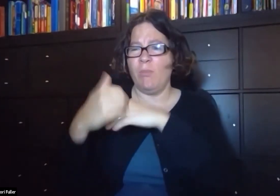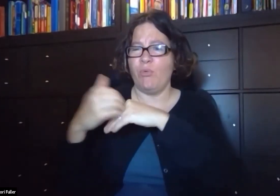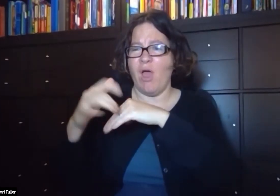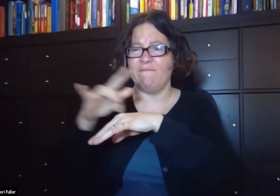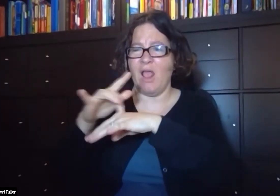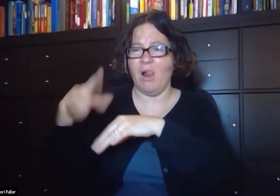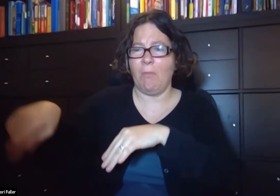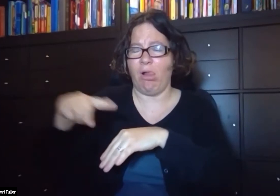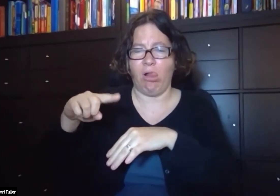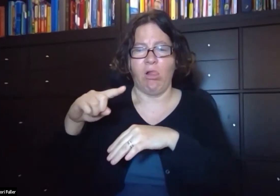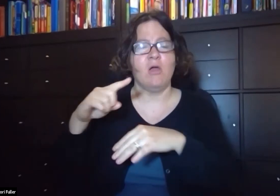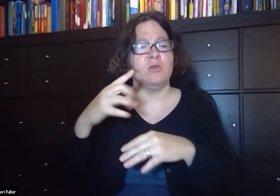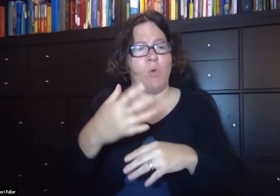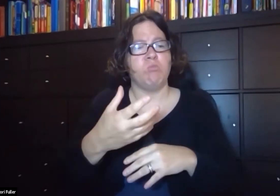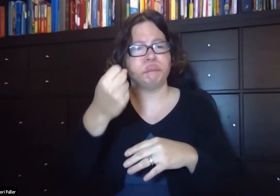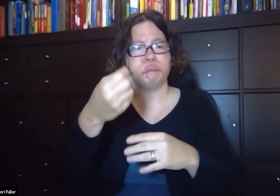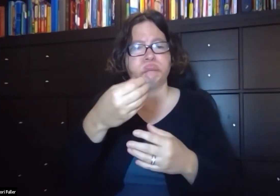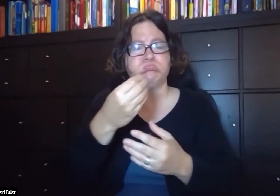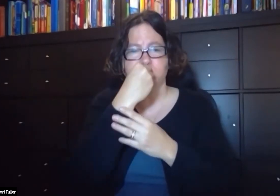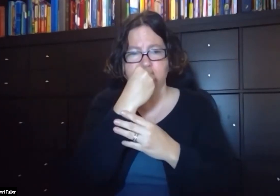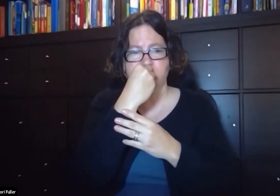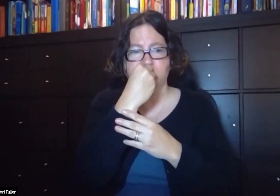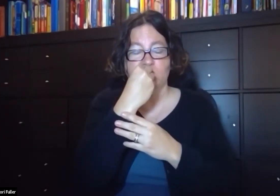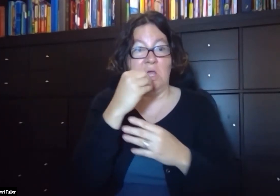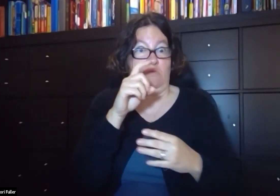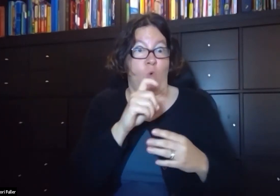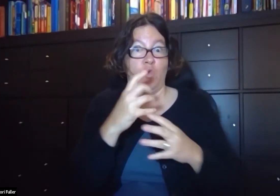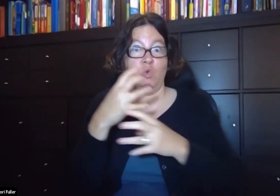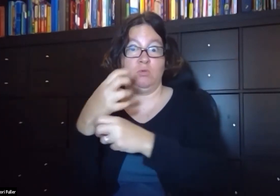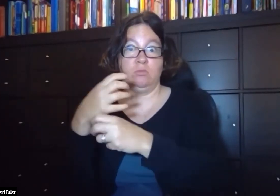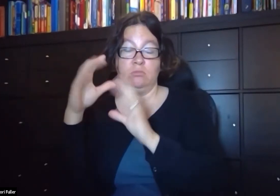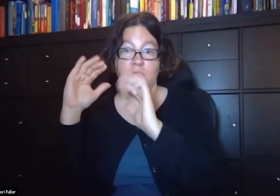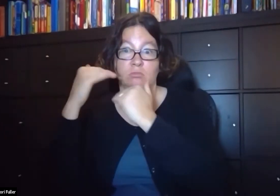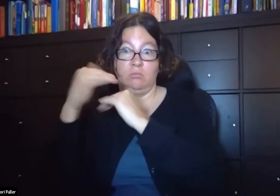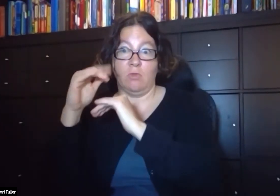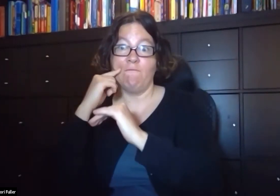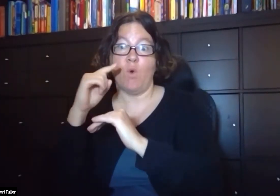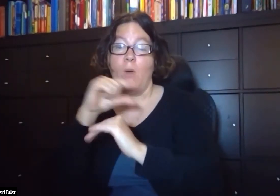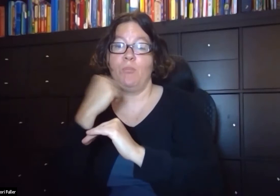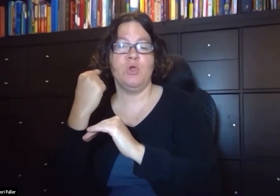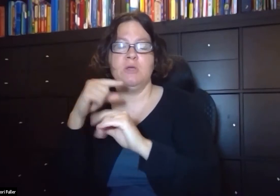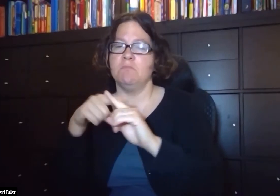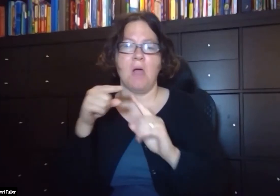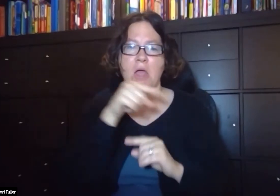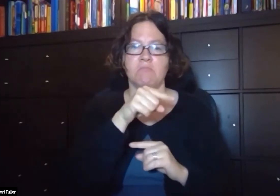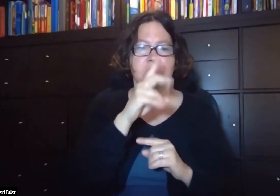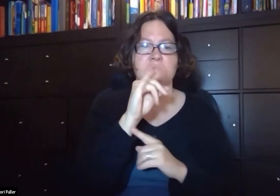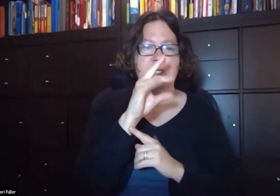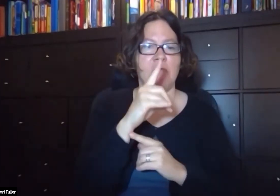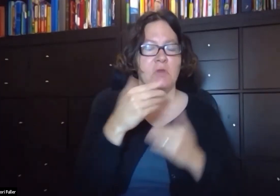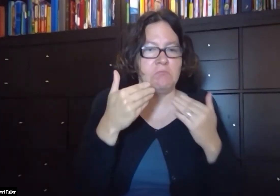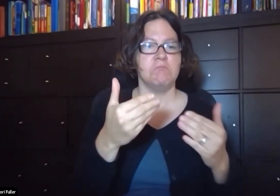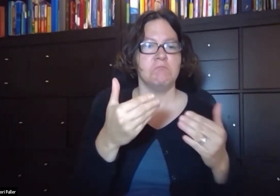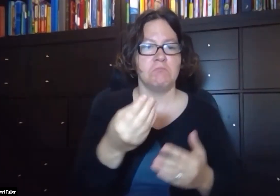went into the house of God, when there was no food available to him and his friends? They ate of the